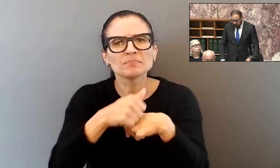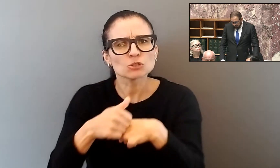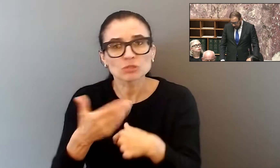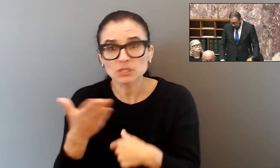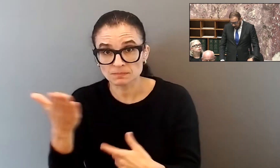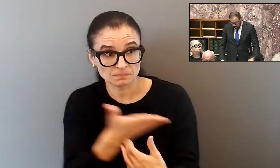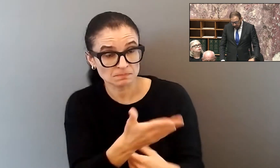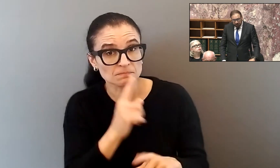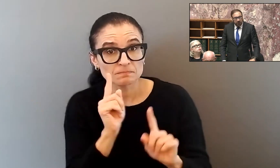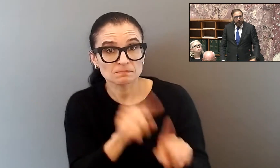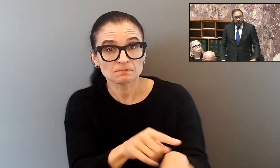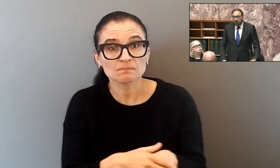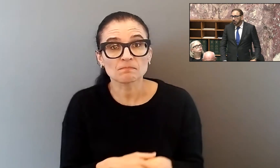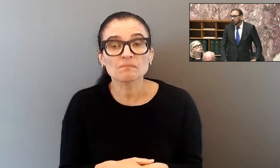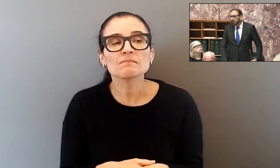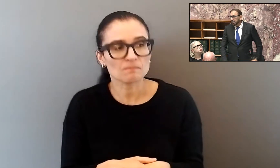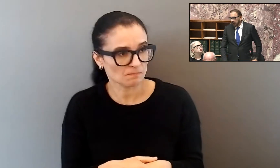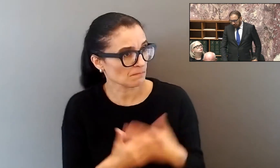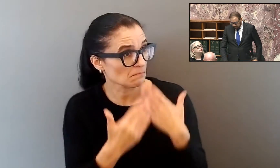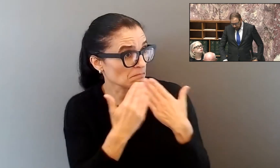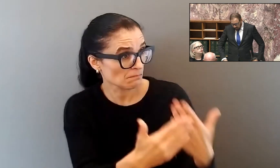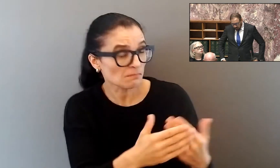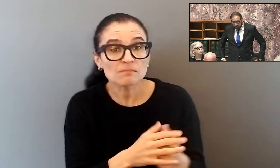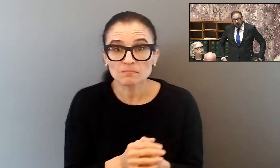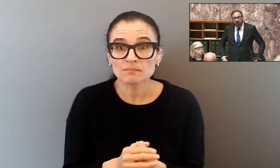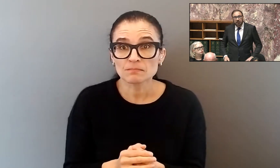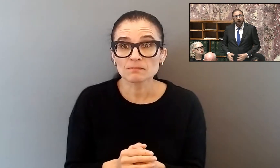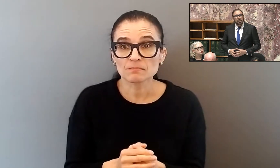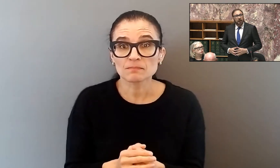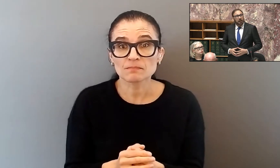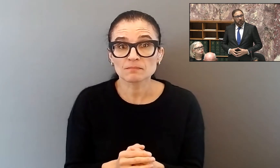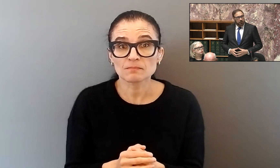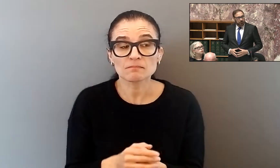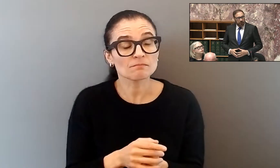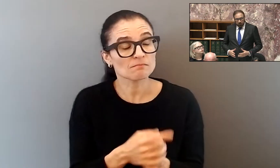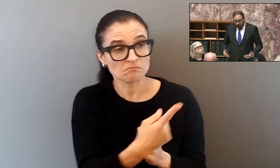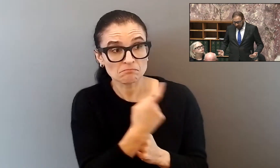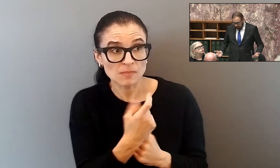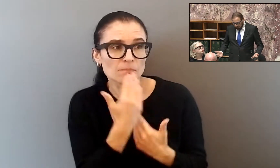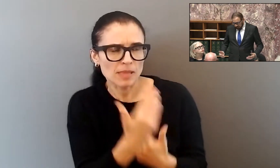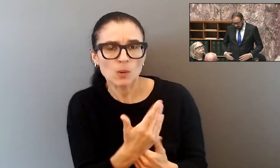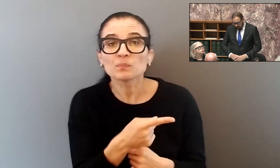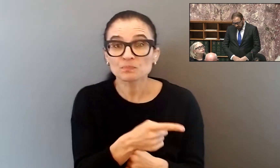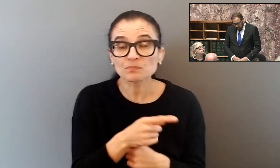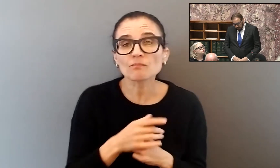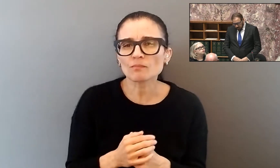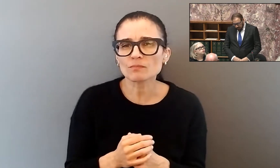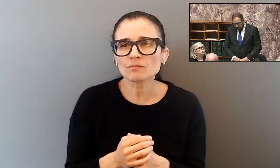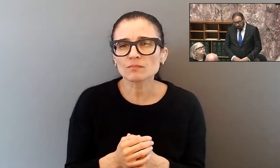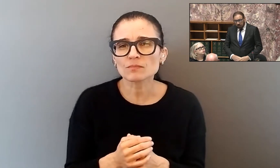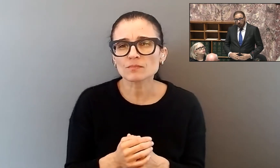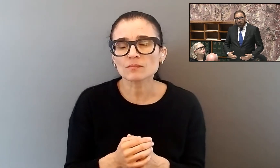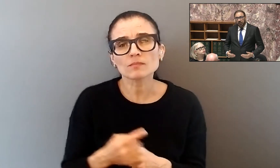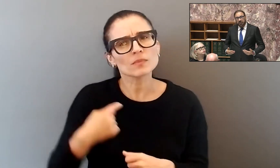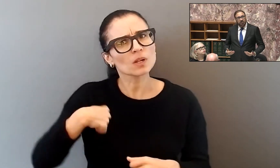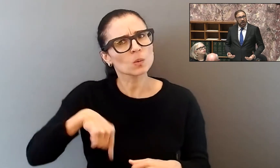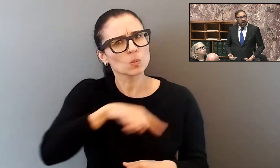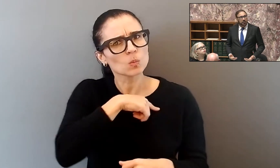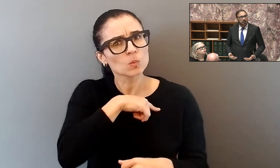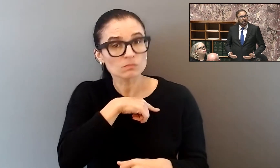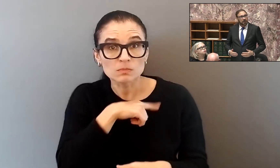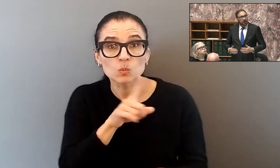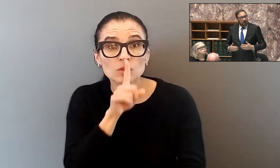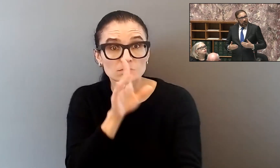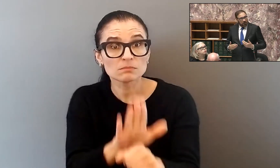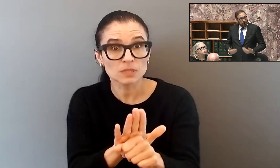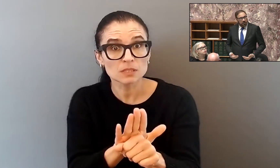Thank you, Honourable Speaker. Thanks to the member for the question. Honourable Speaker, we are committed to supporting a